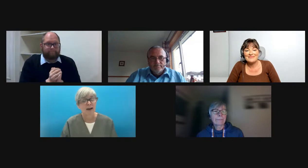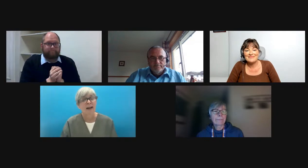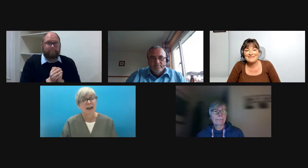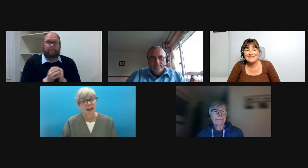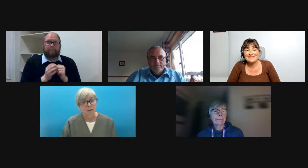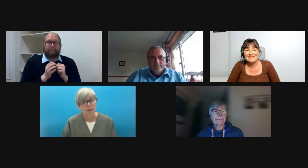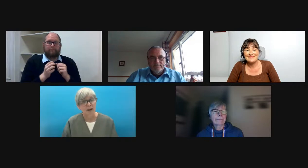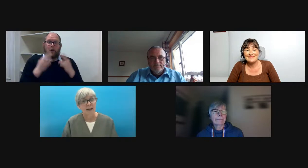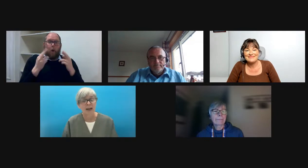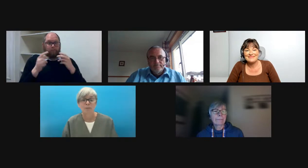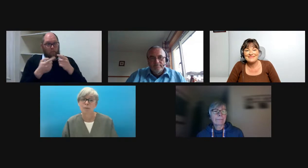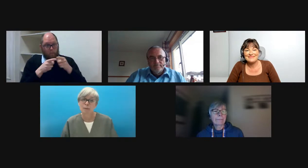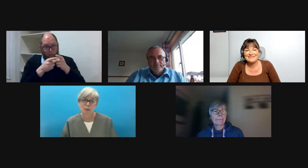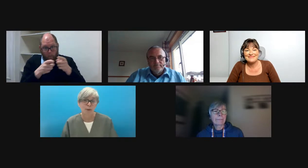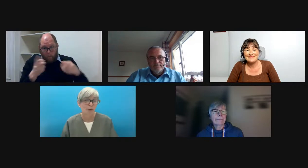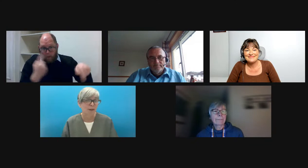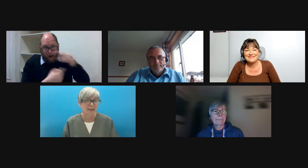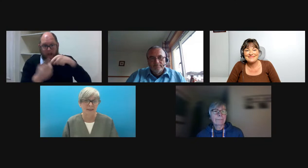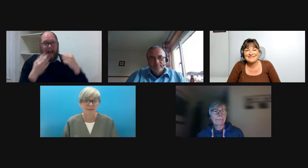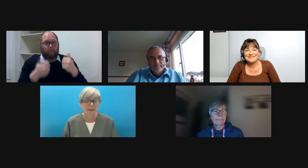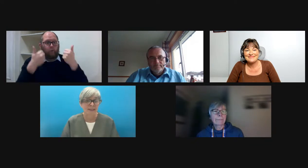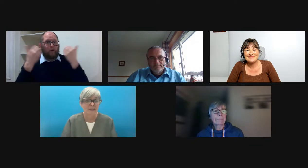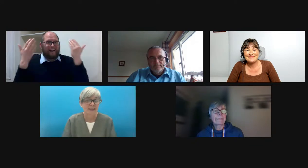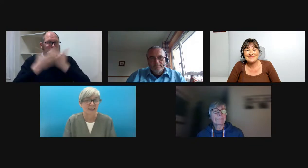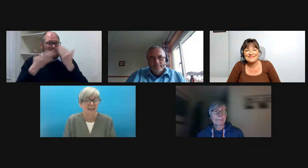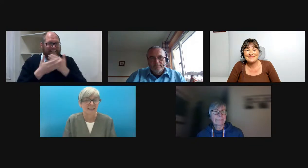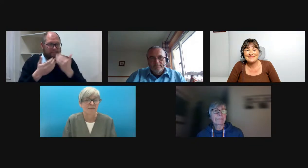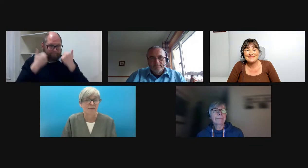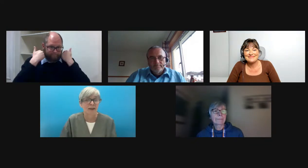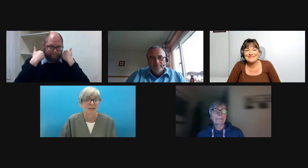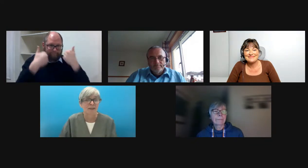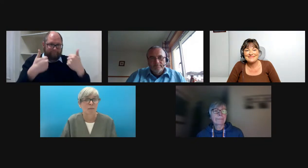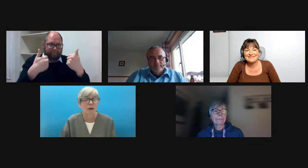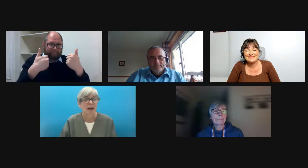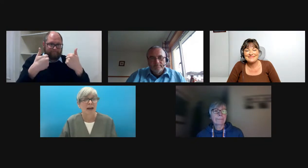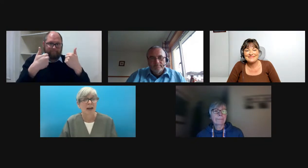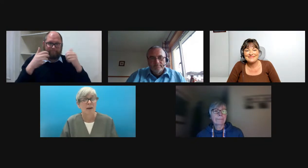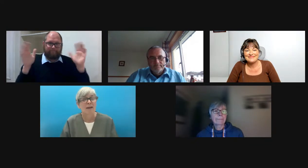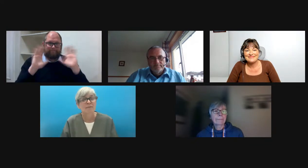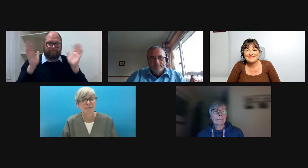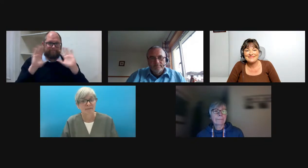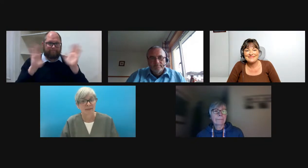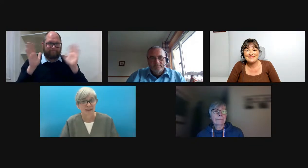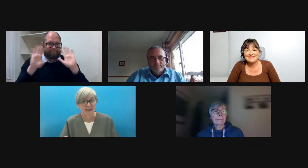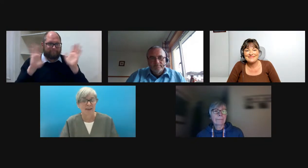by our helpline, and we'll be putting all this information up